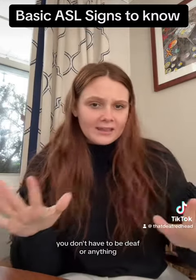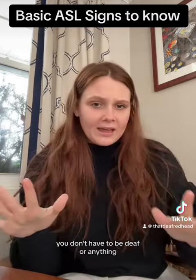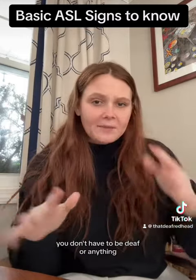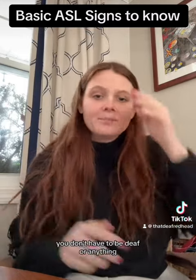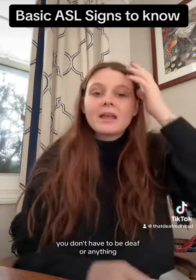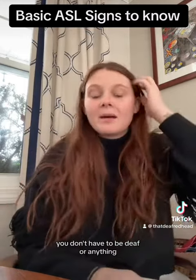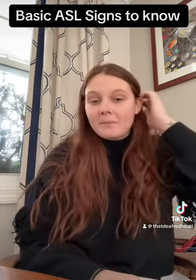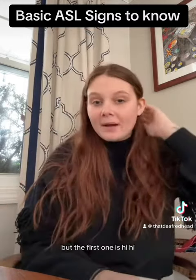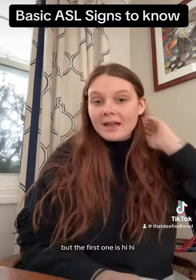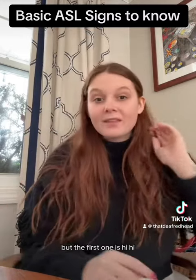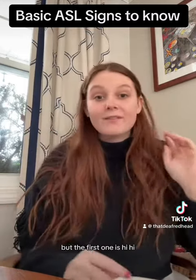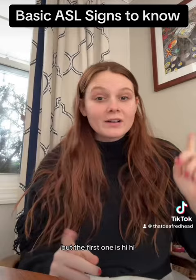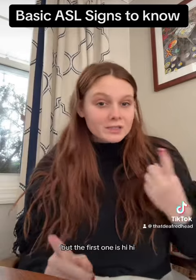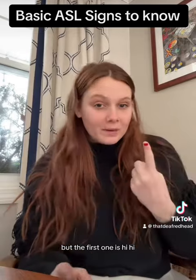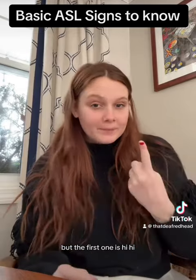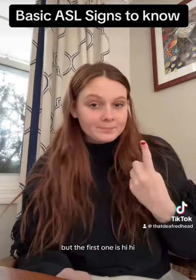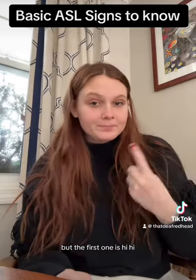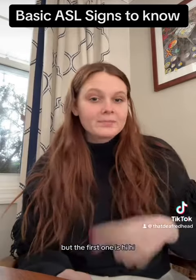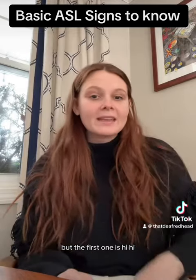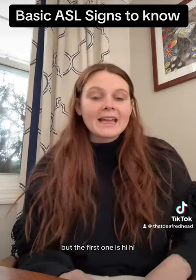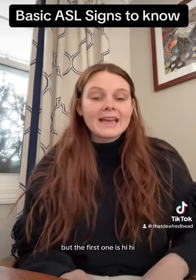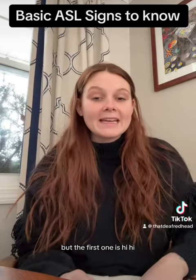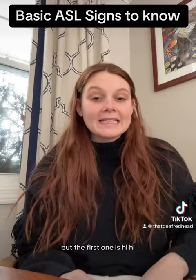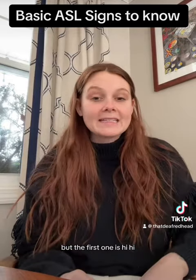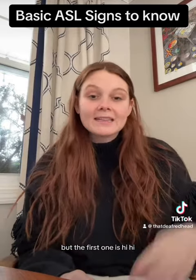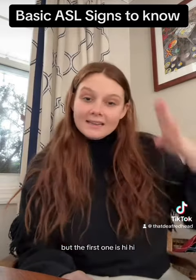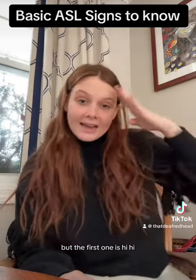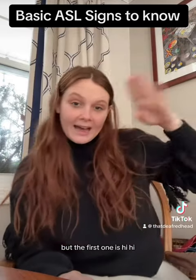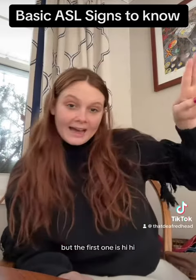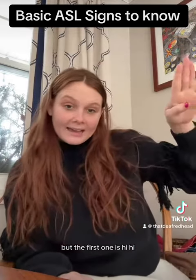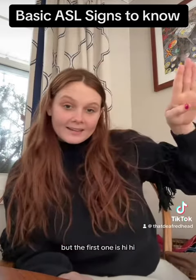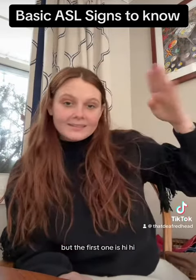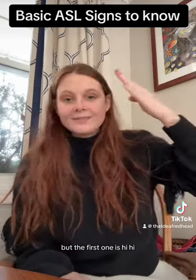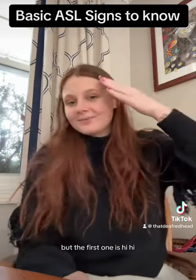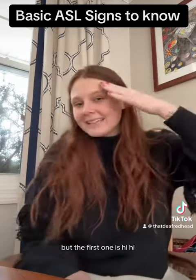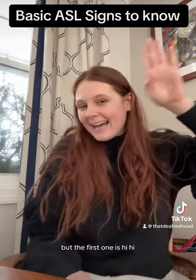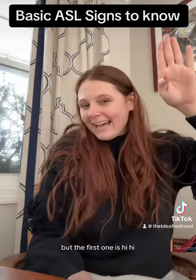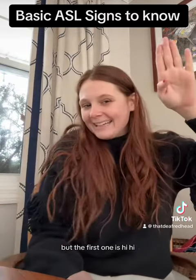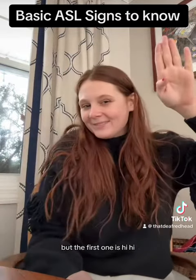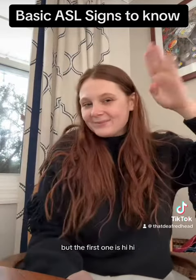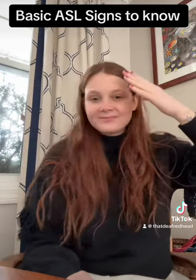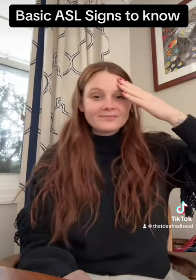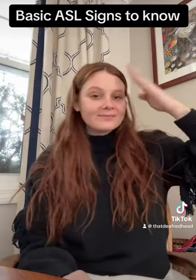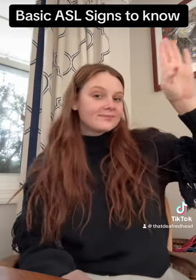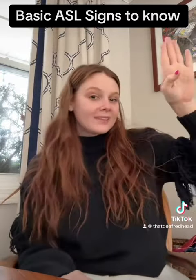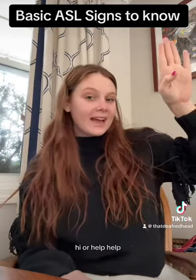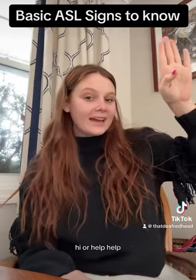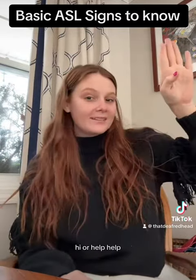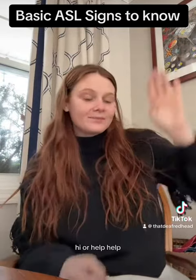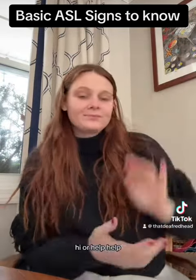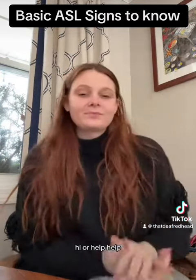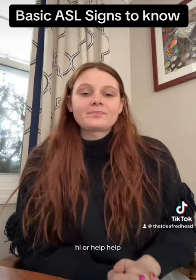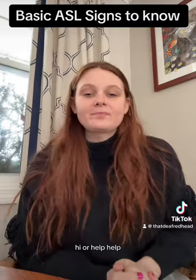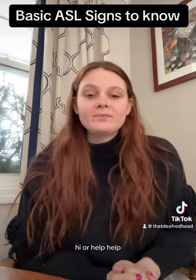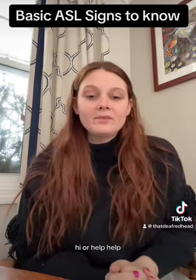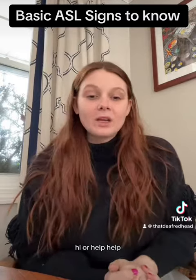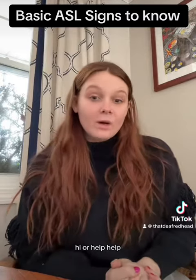anything. But the first one is hi, hi, hi, or